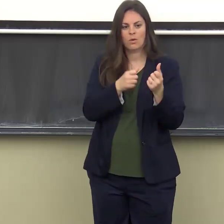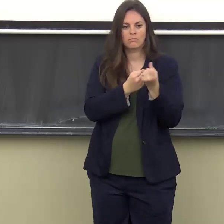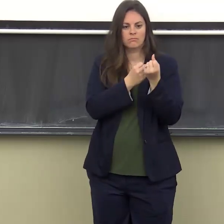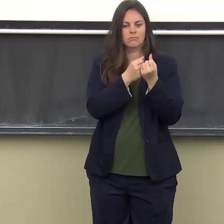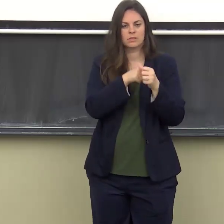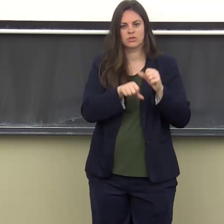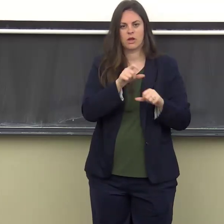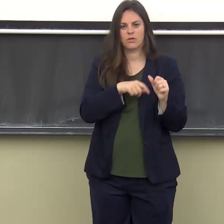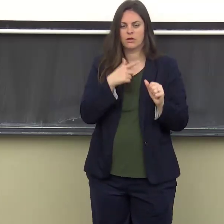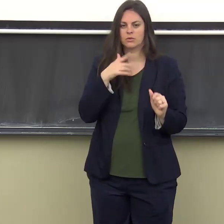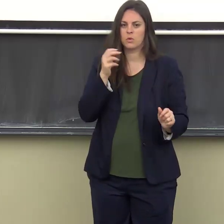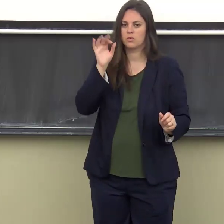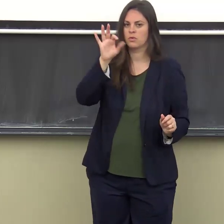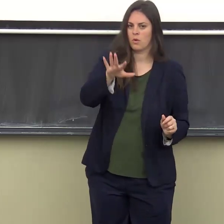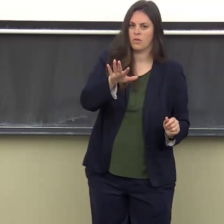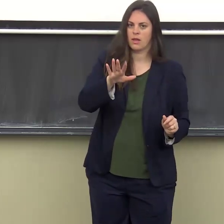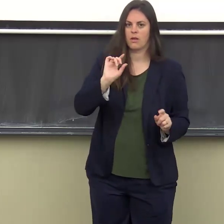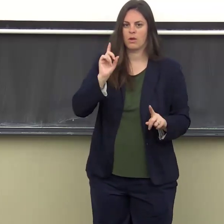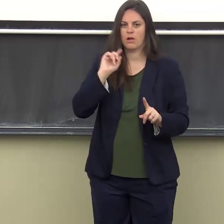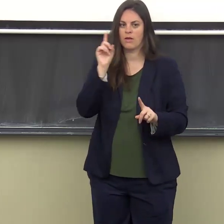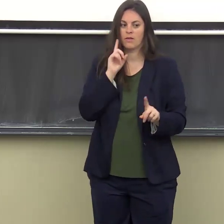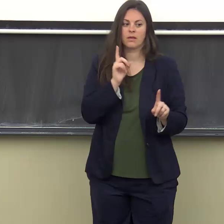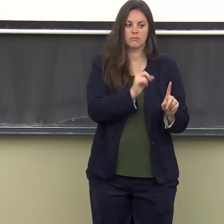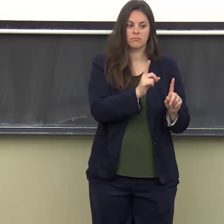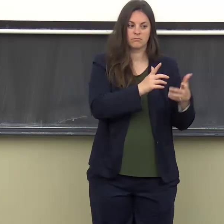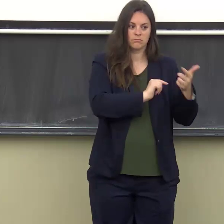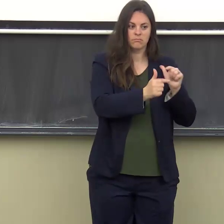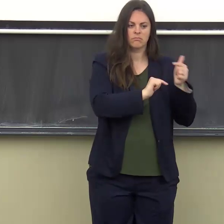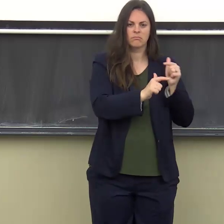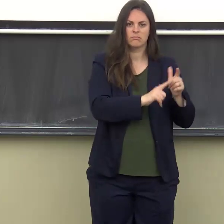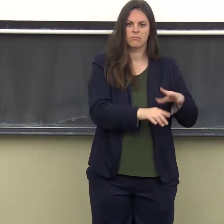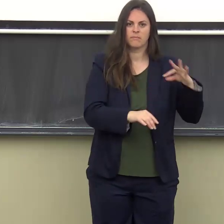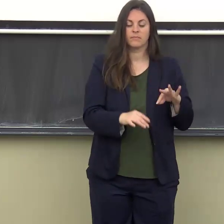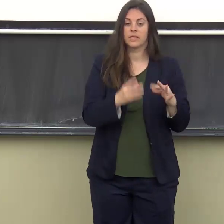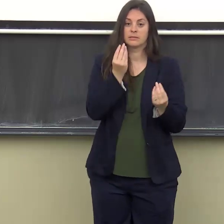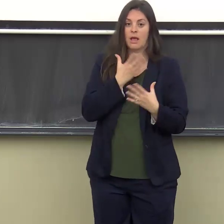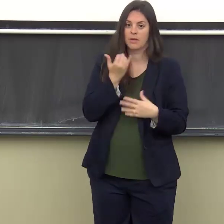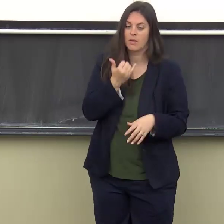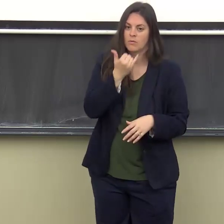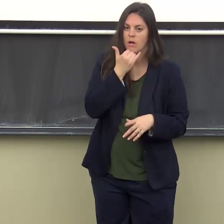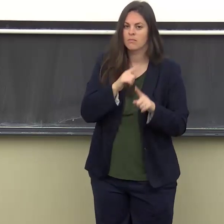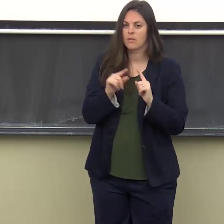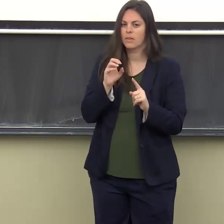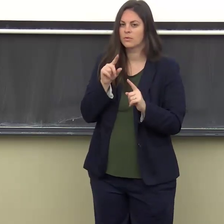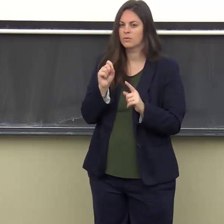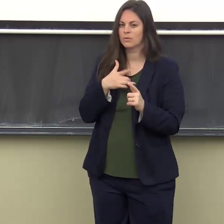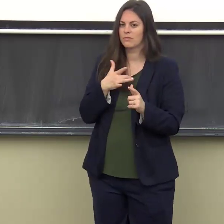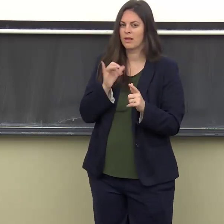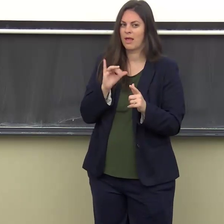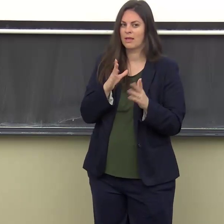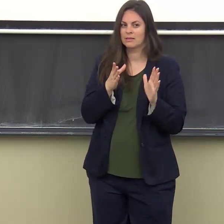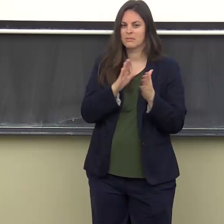is beneficial, because I think so much of the upside of some of these tools is, and tell me if I'm wrong, but like feels like it's living some more in the communications